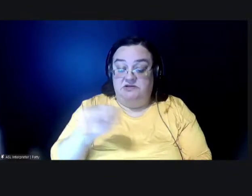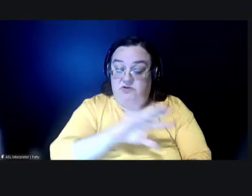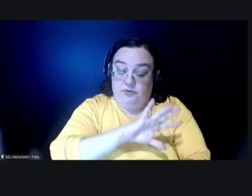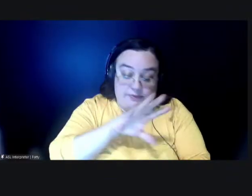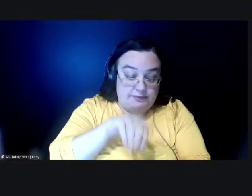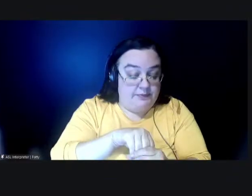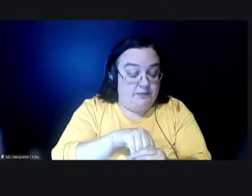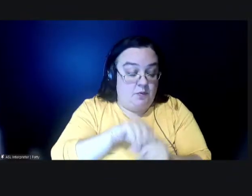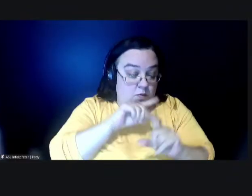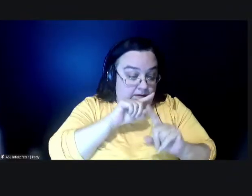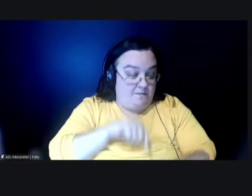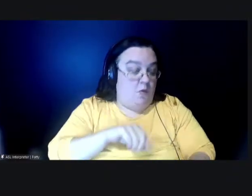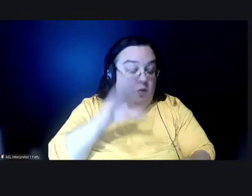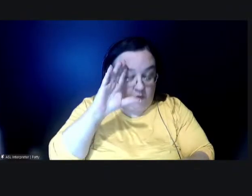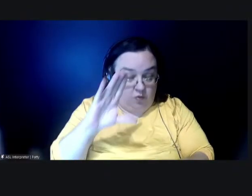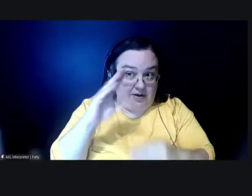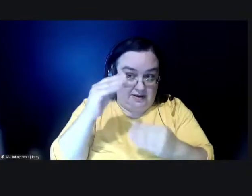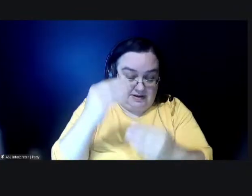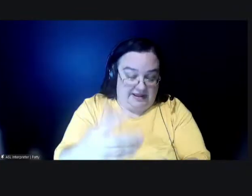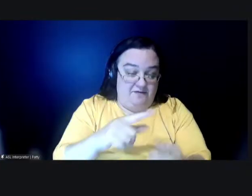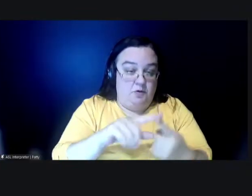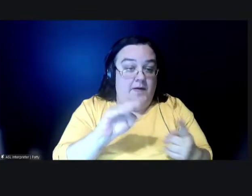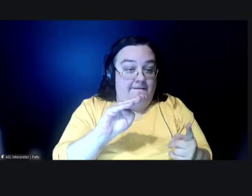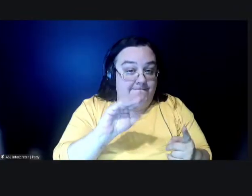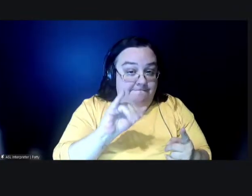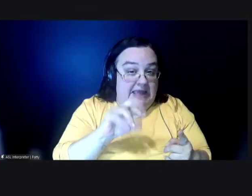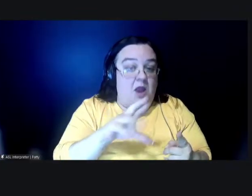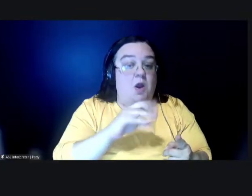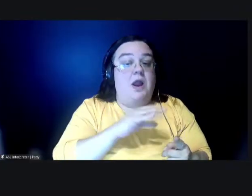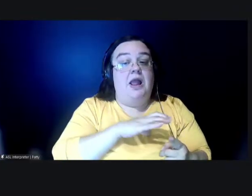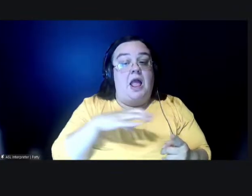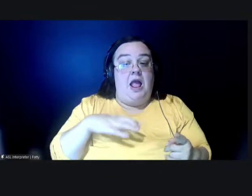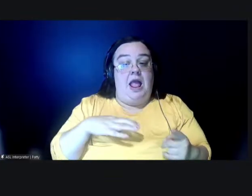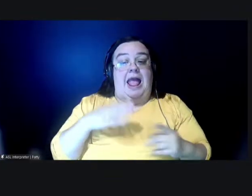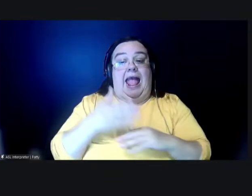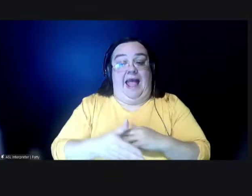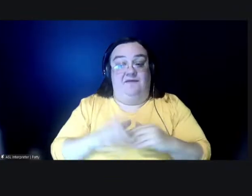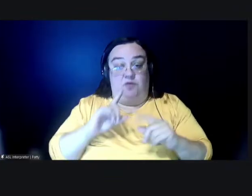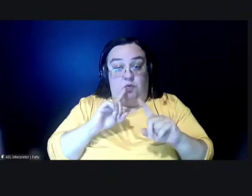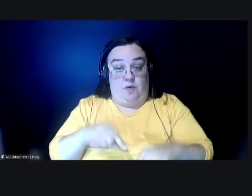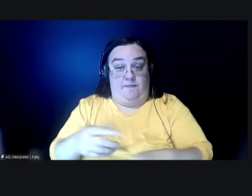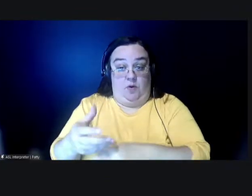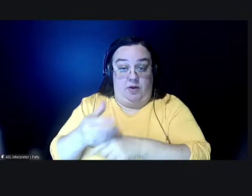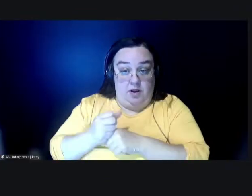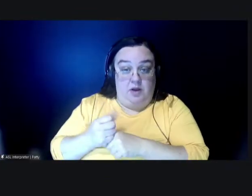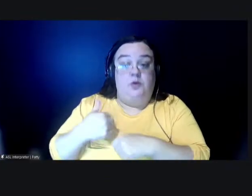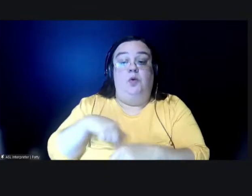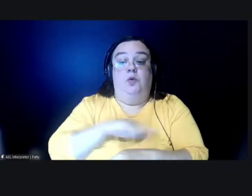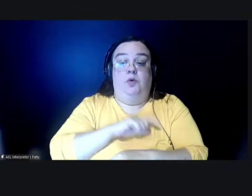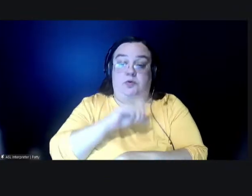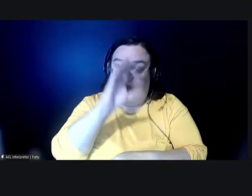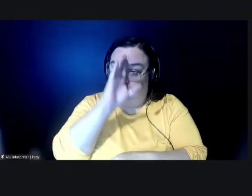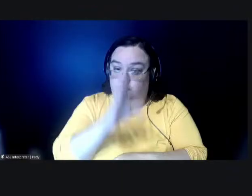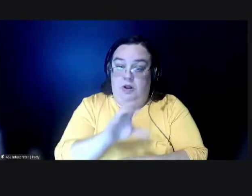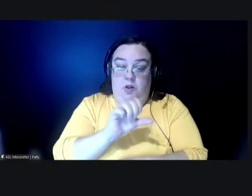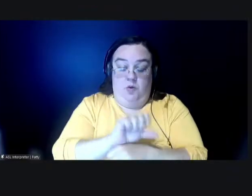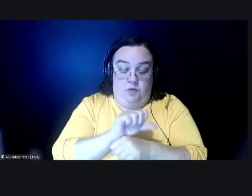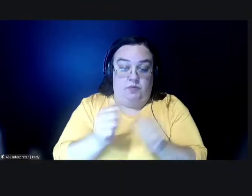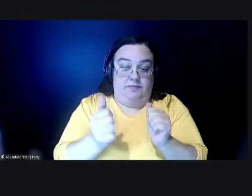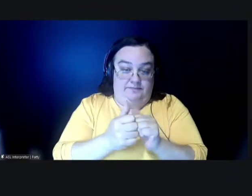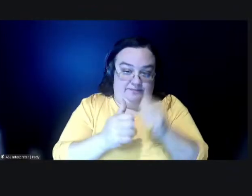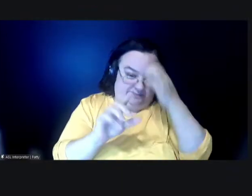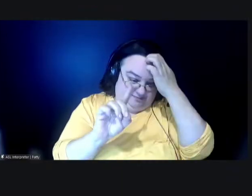be given to the Mayor and Council at the conclusion of the report. We are working directly with